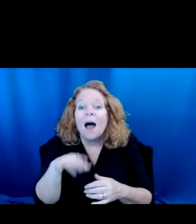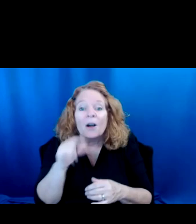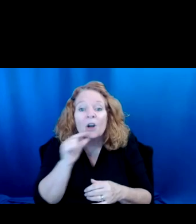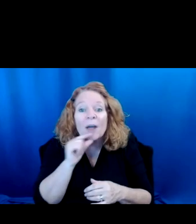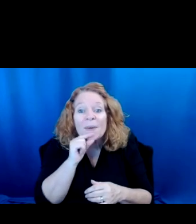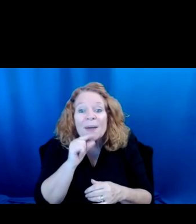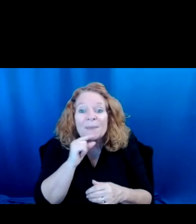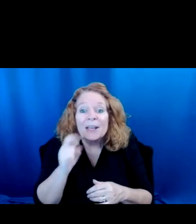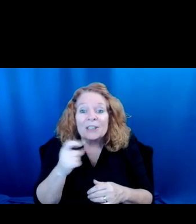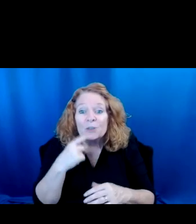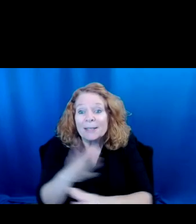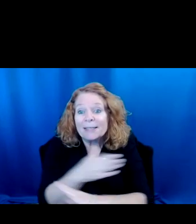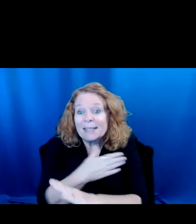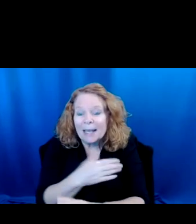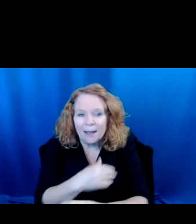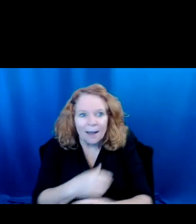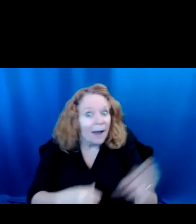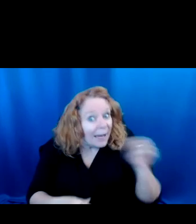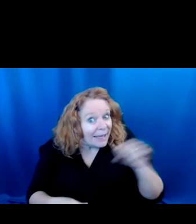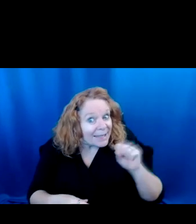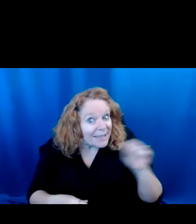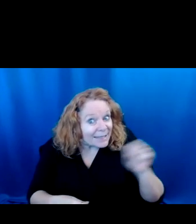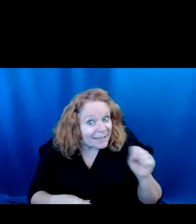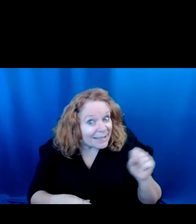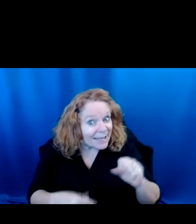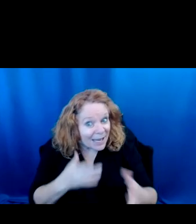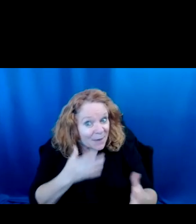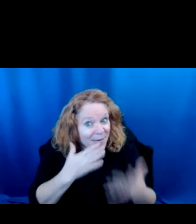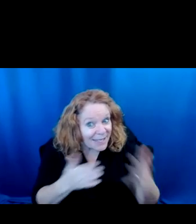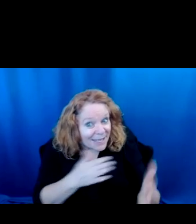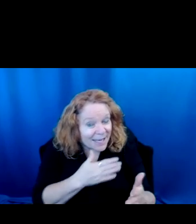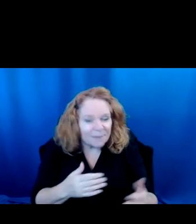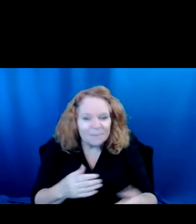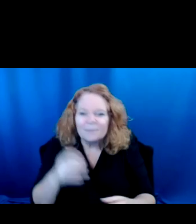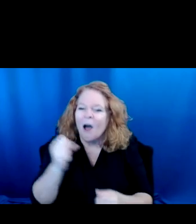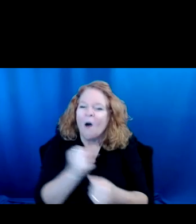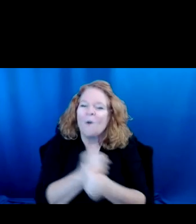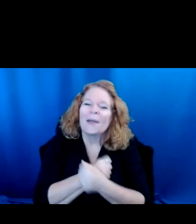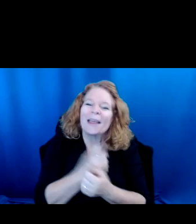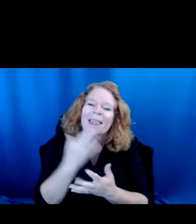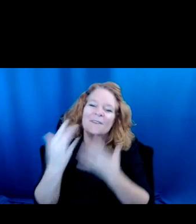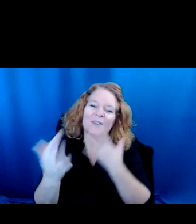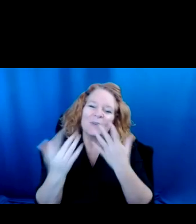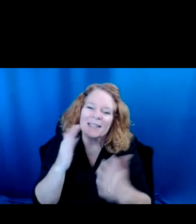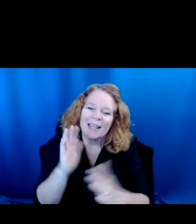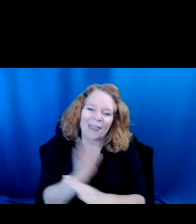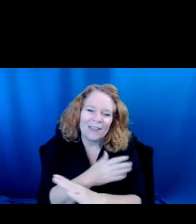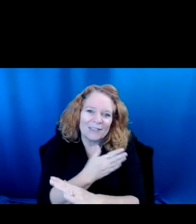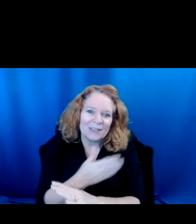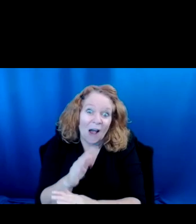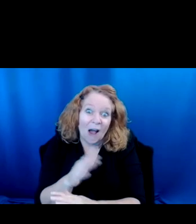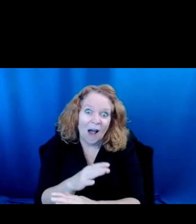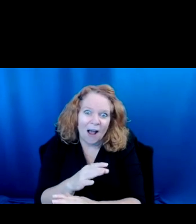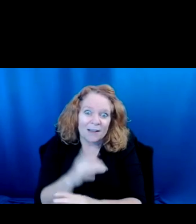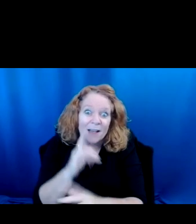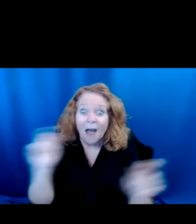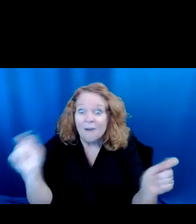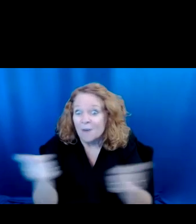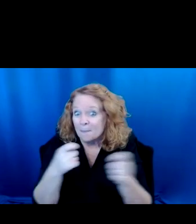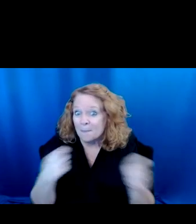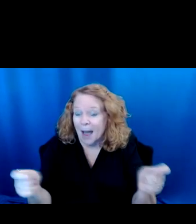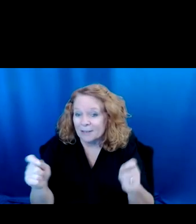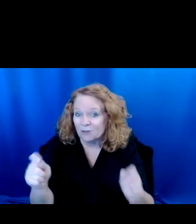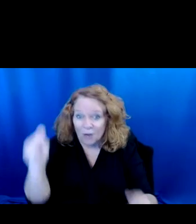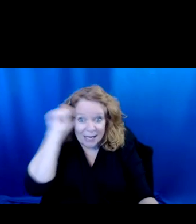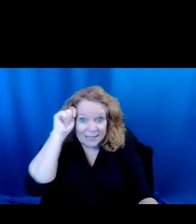we sing our song? Yes, Gwynny Gwyn Gwyn. Oh, we love to sing the songs by Maestro Tomity Tom, boys and